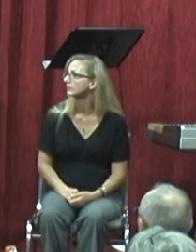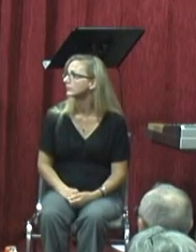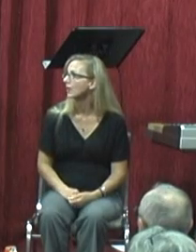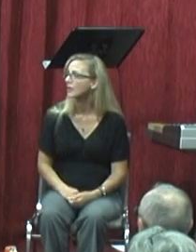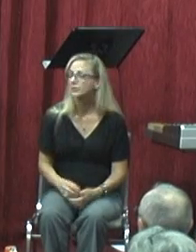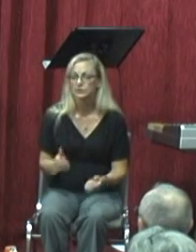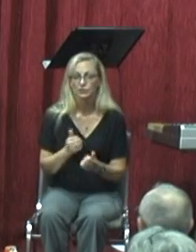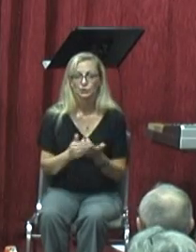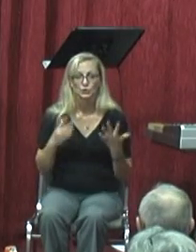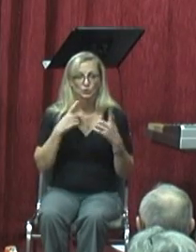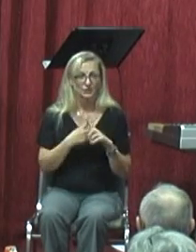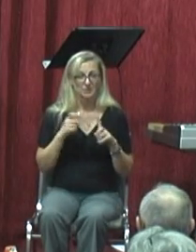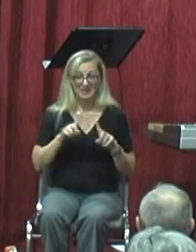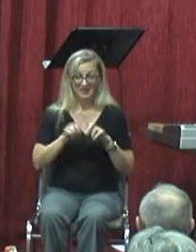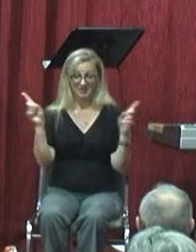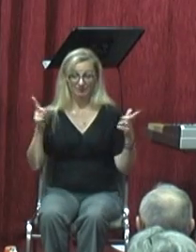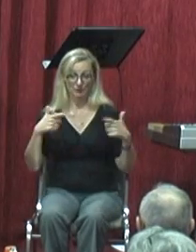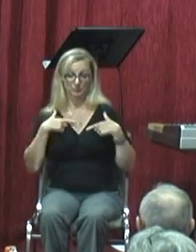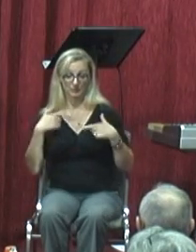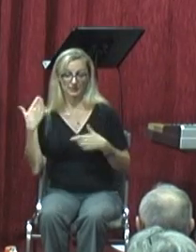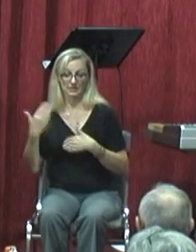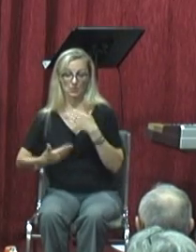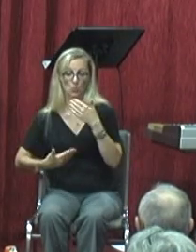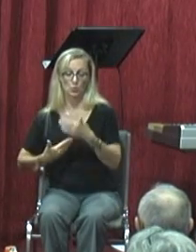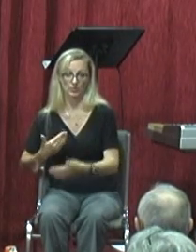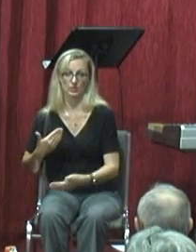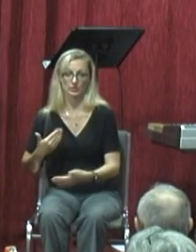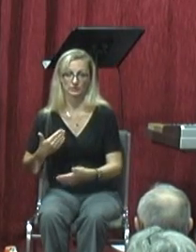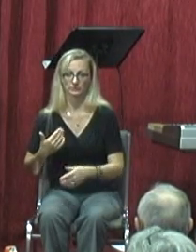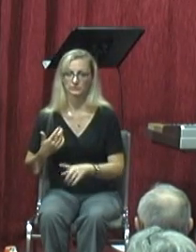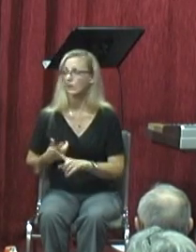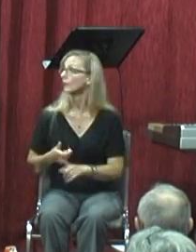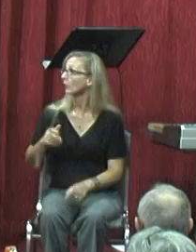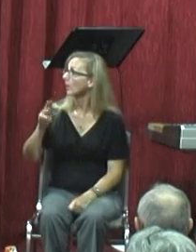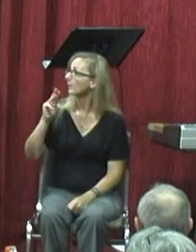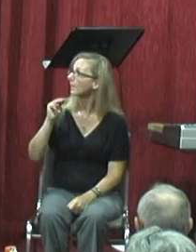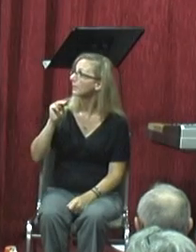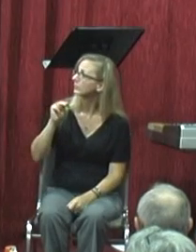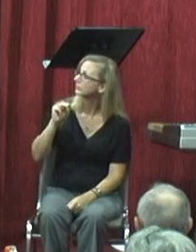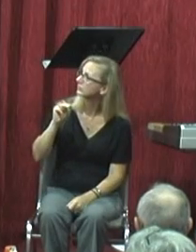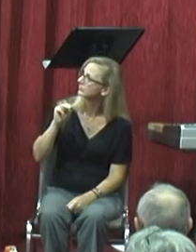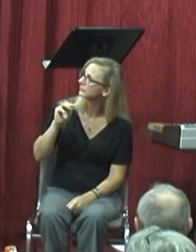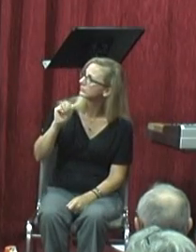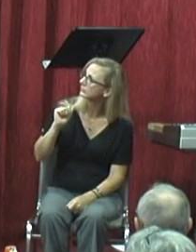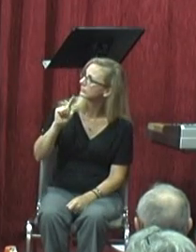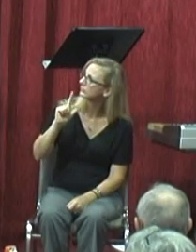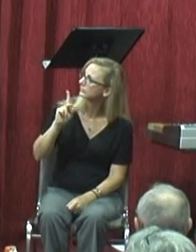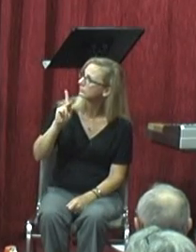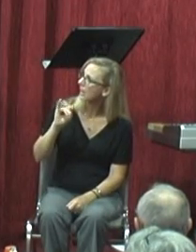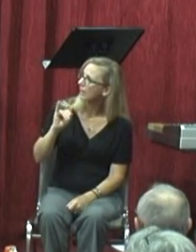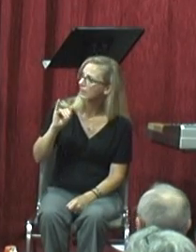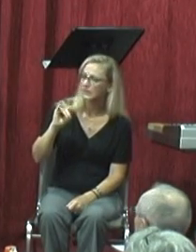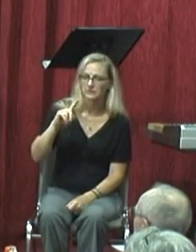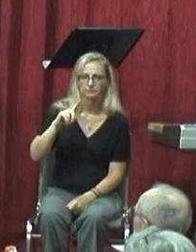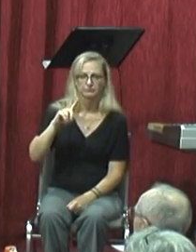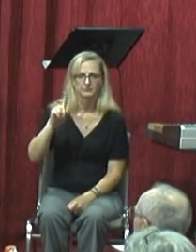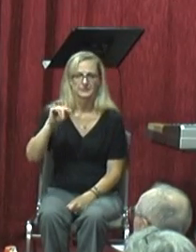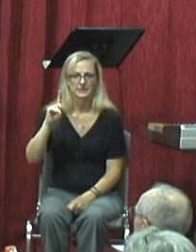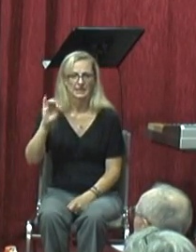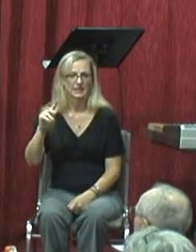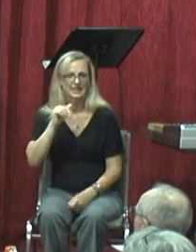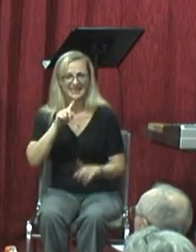order, the order of Melchizedek, different from the sons of Aaron. We are of that